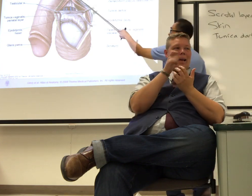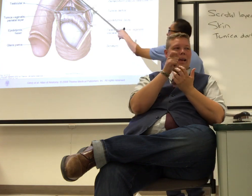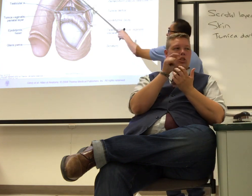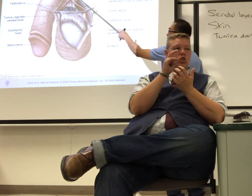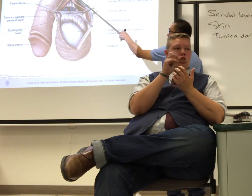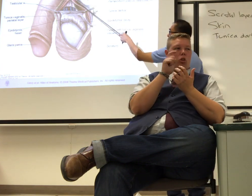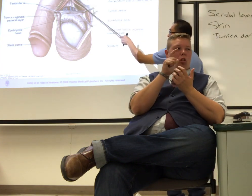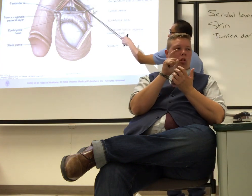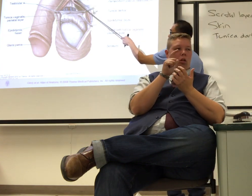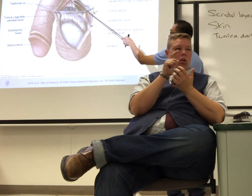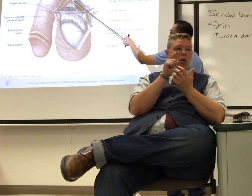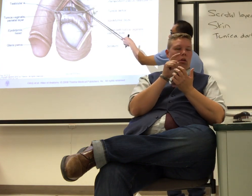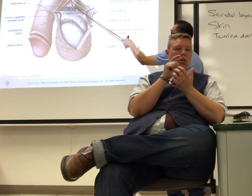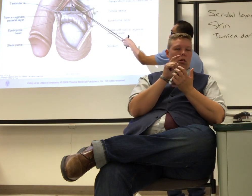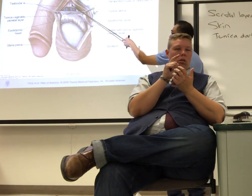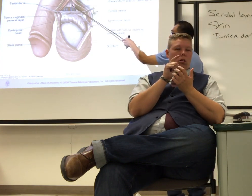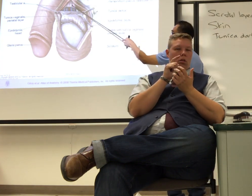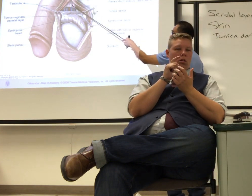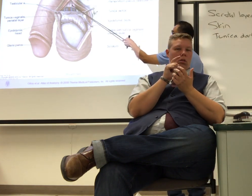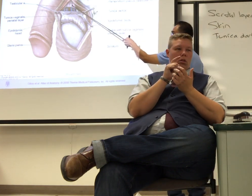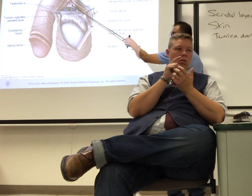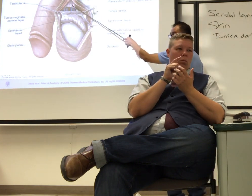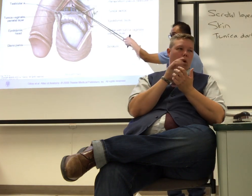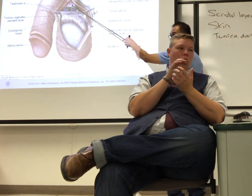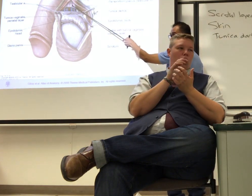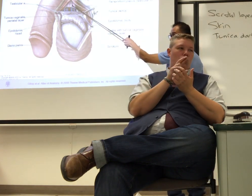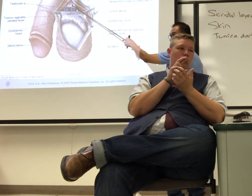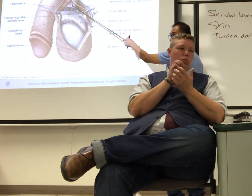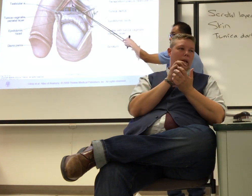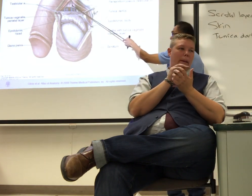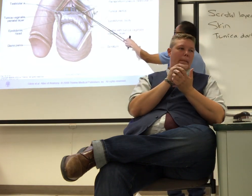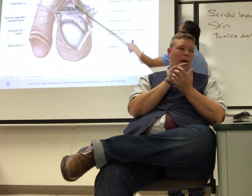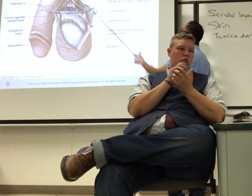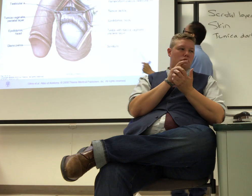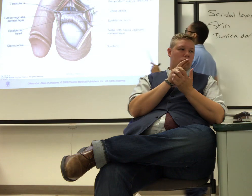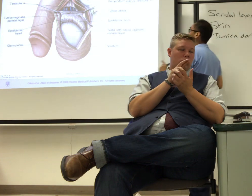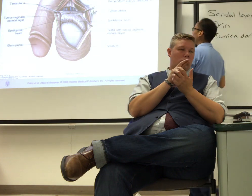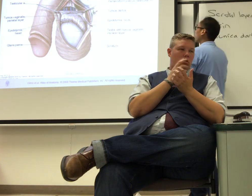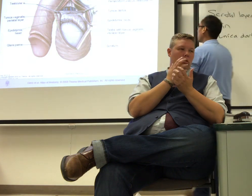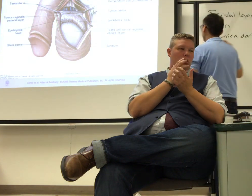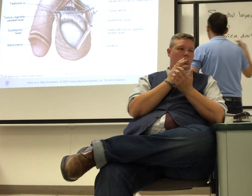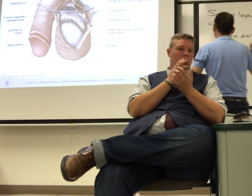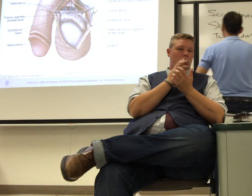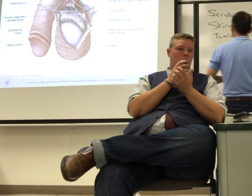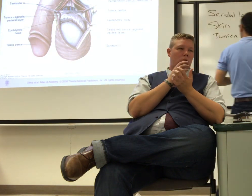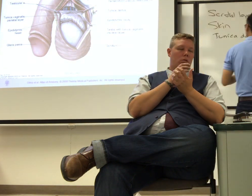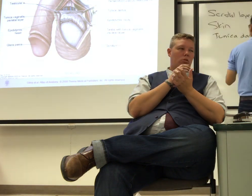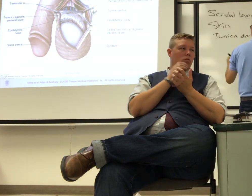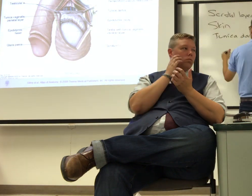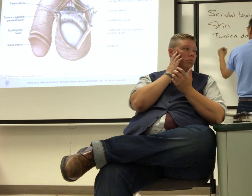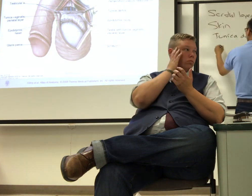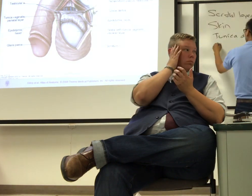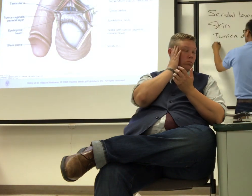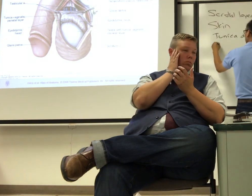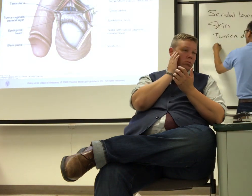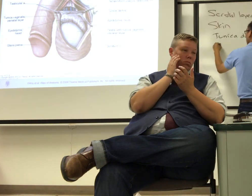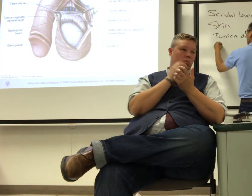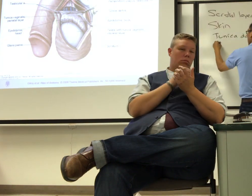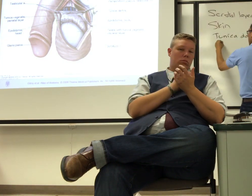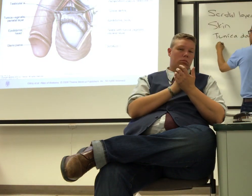here. Then it goes cremaster, and then it goes internal spermatic fascia in that order. So from outer to inner,